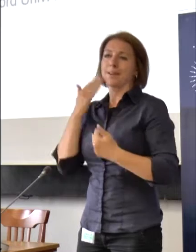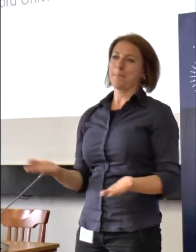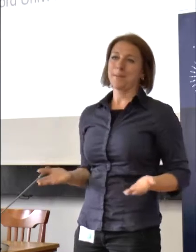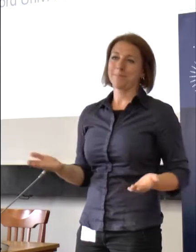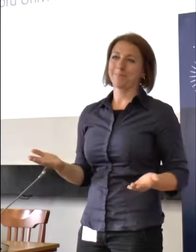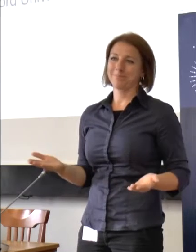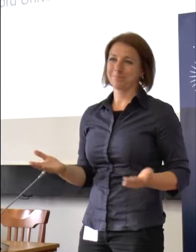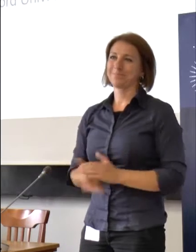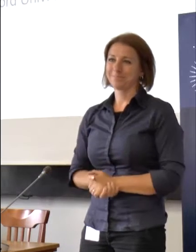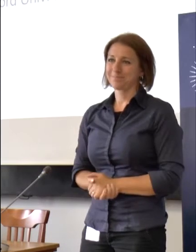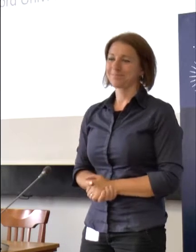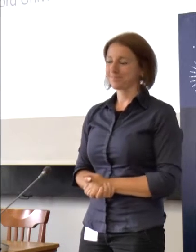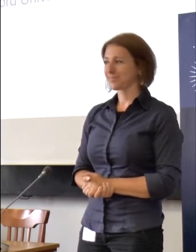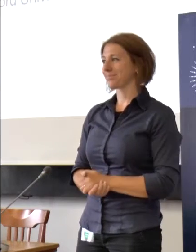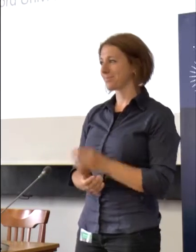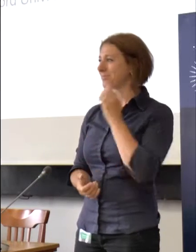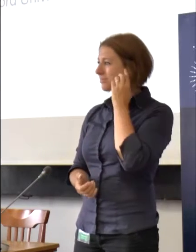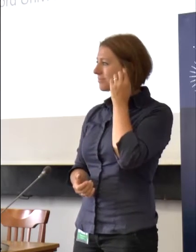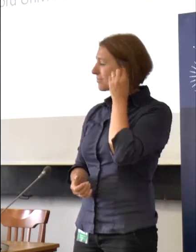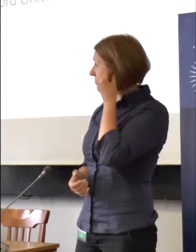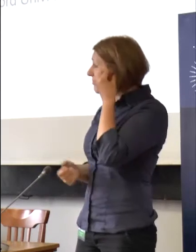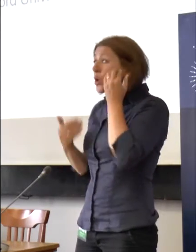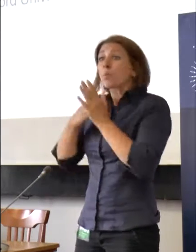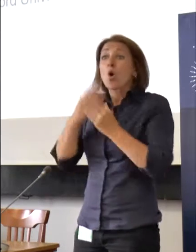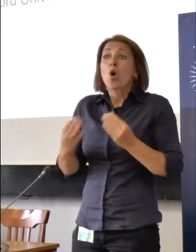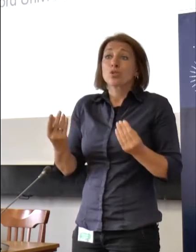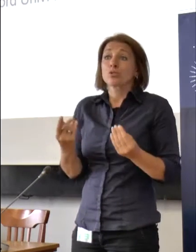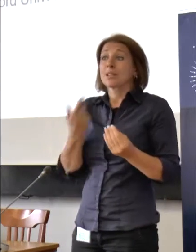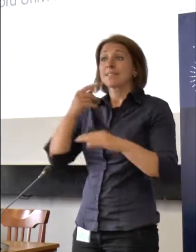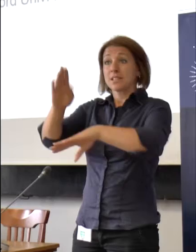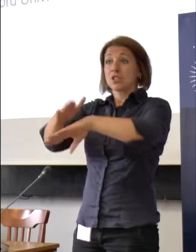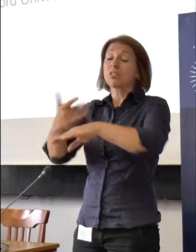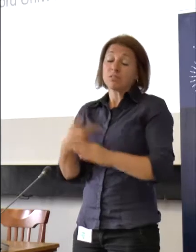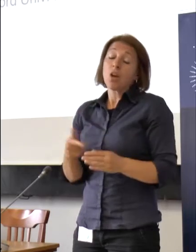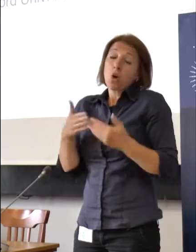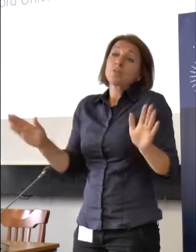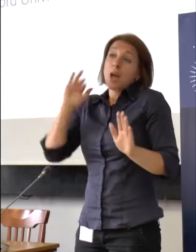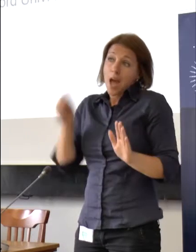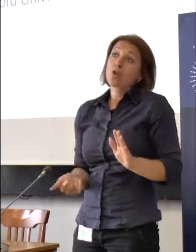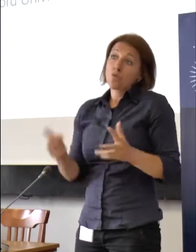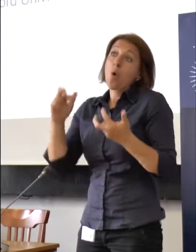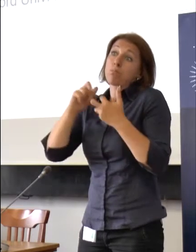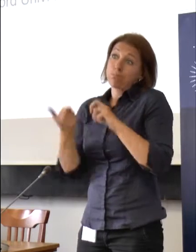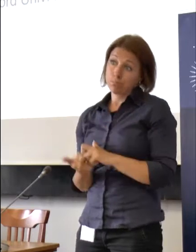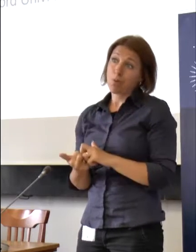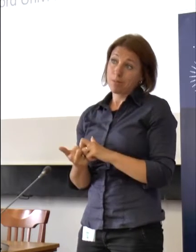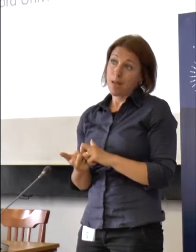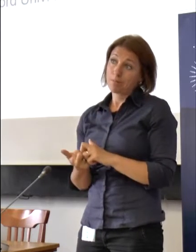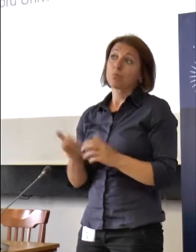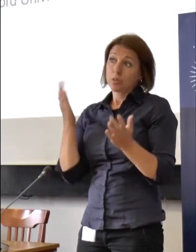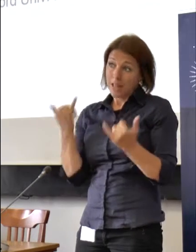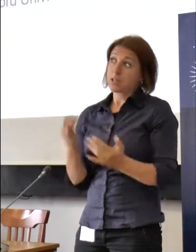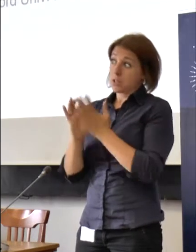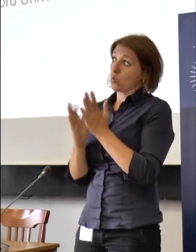course, once more, there is a problem. The problem of plurilingualism is there. Many languages are an